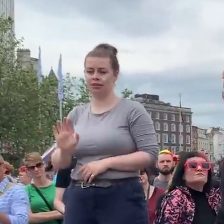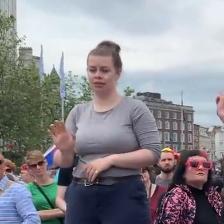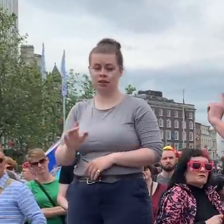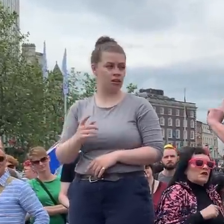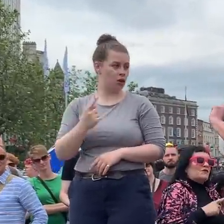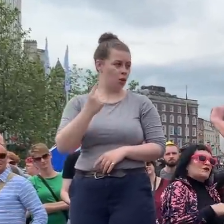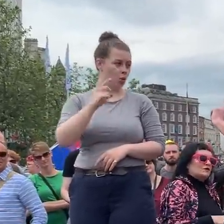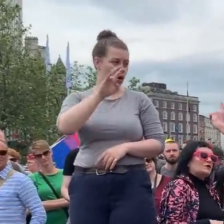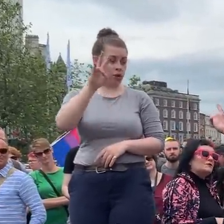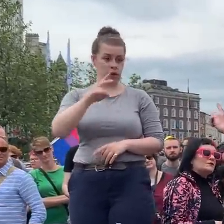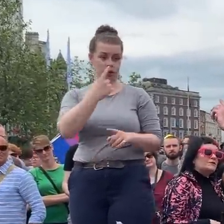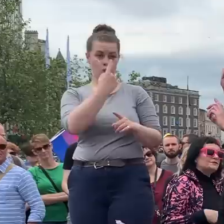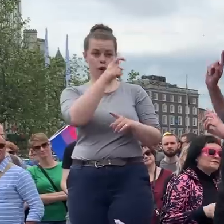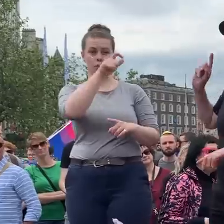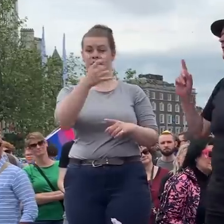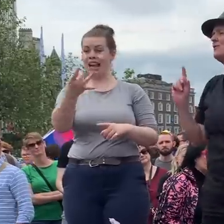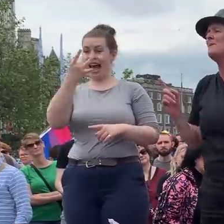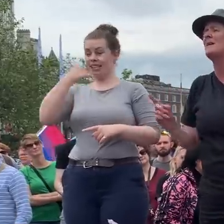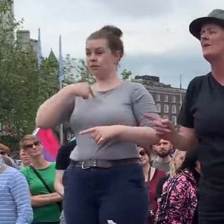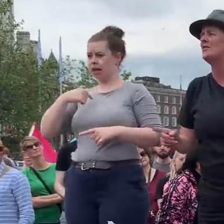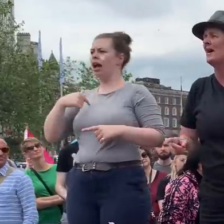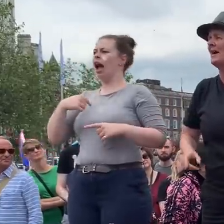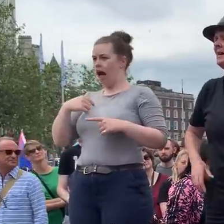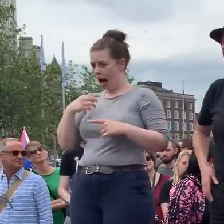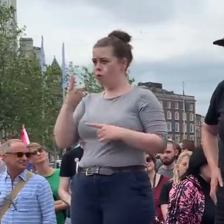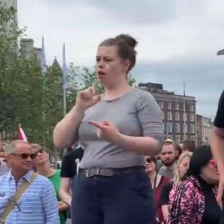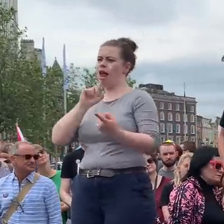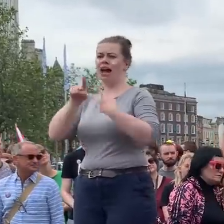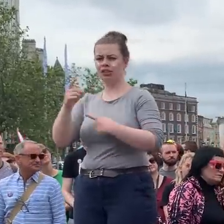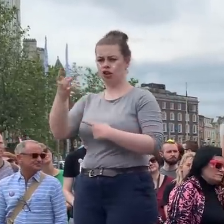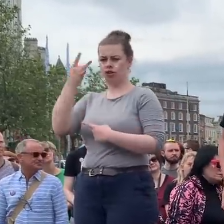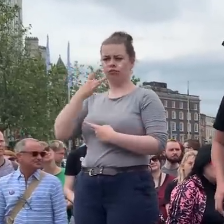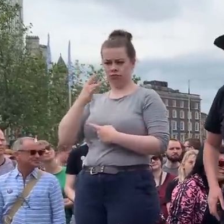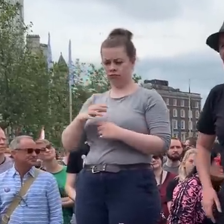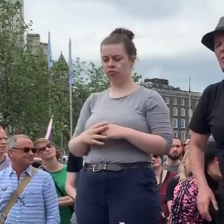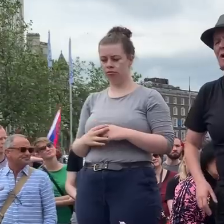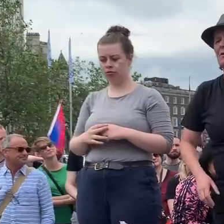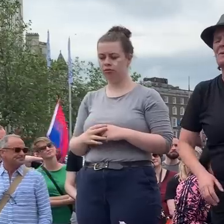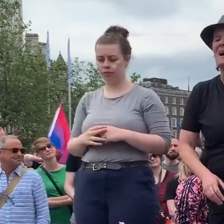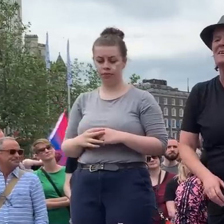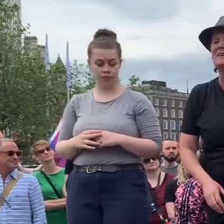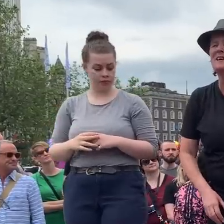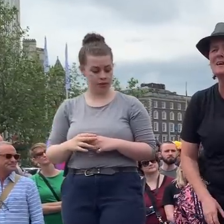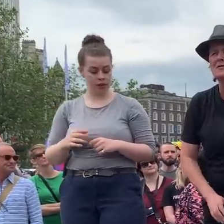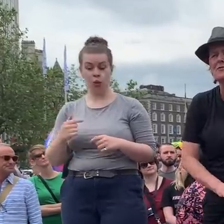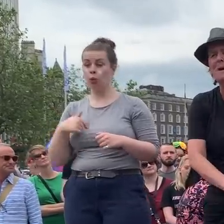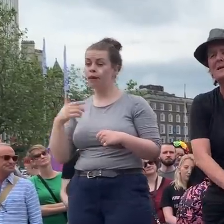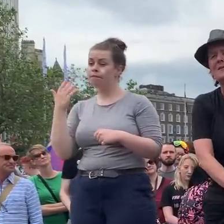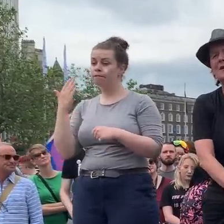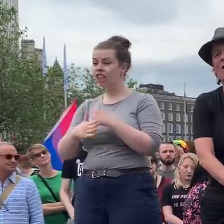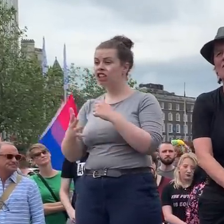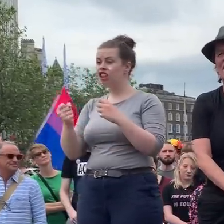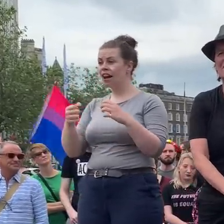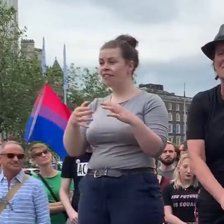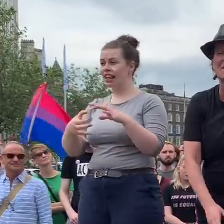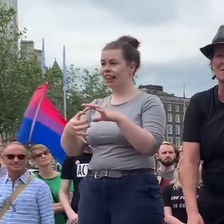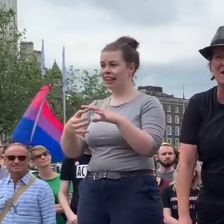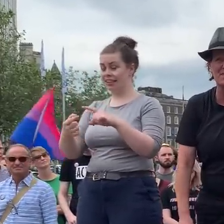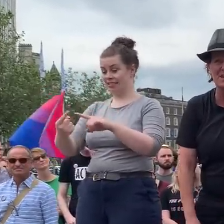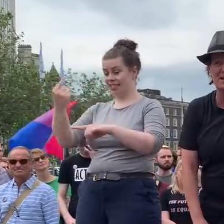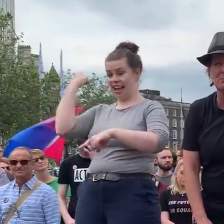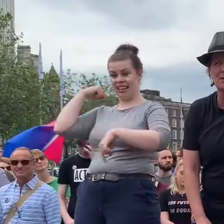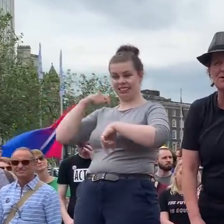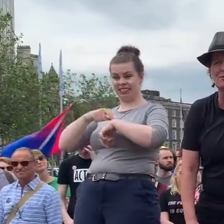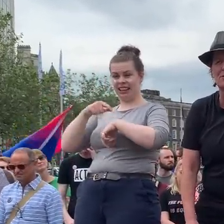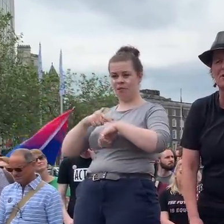one question I was asked to answer when I was asked to speak here today, and that was about whether we had links back in the old days with things